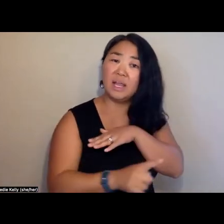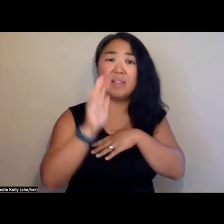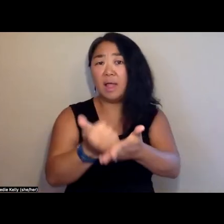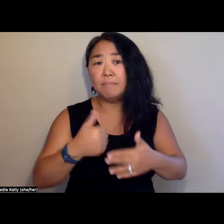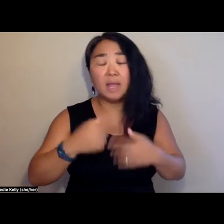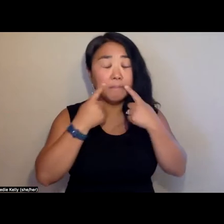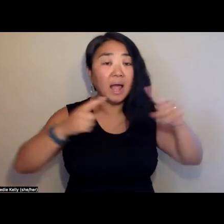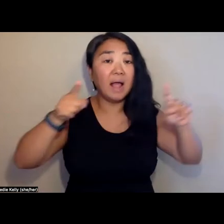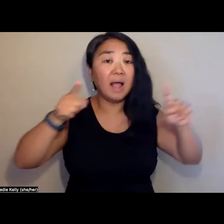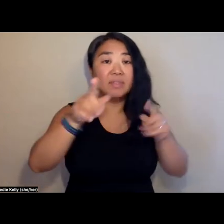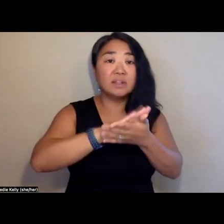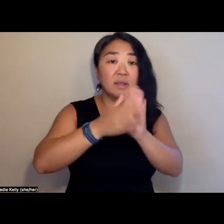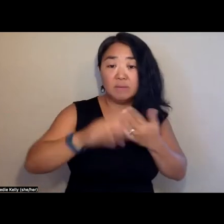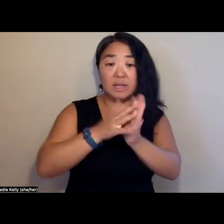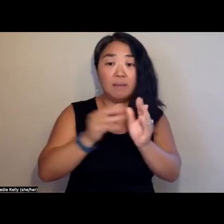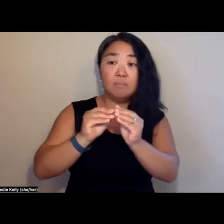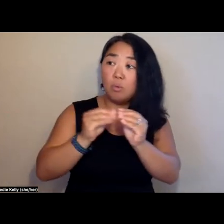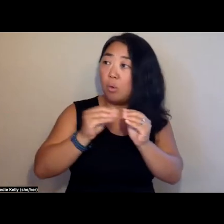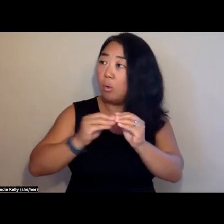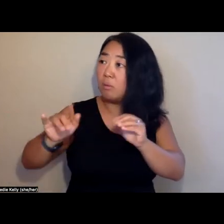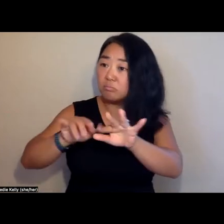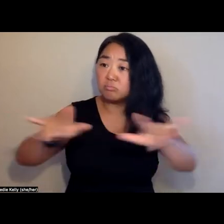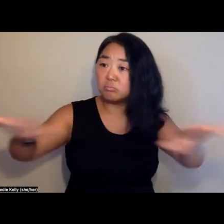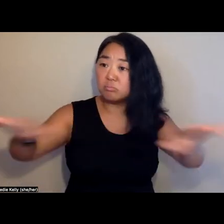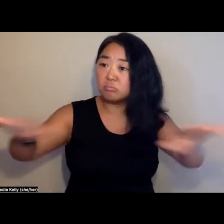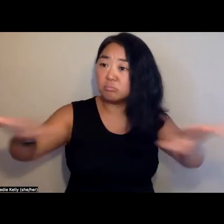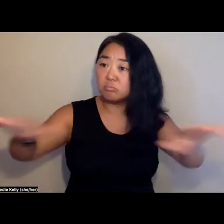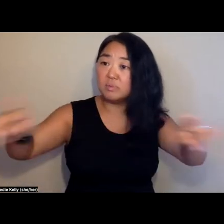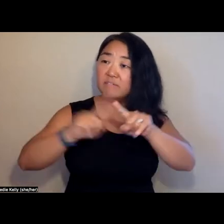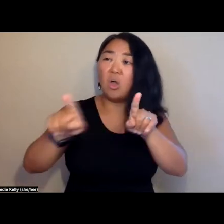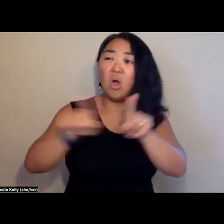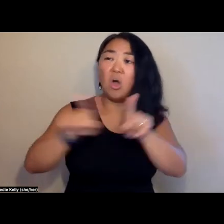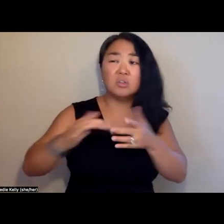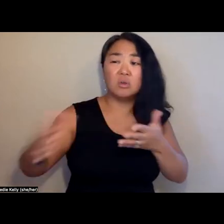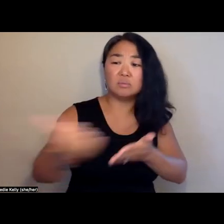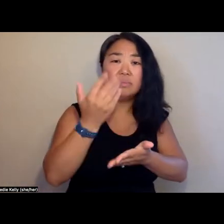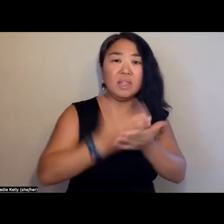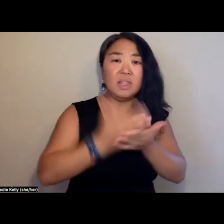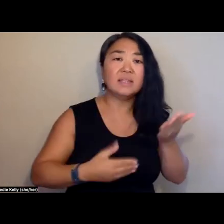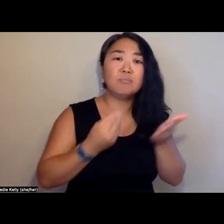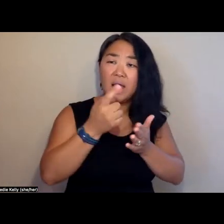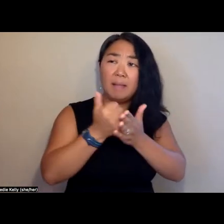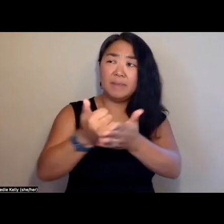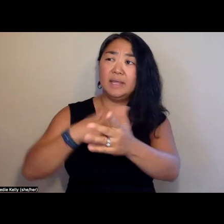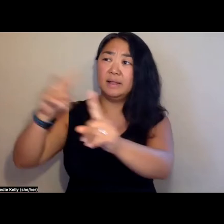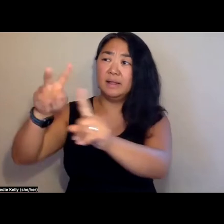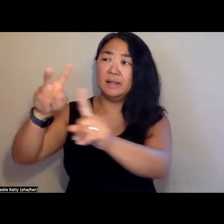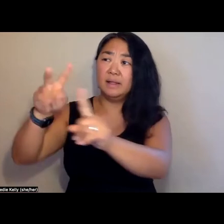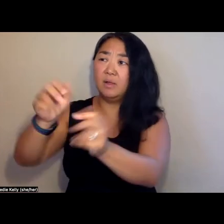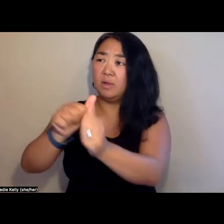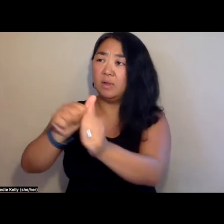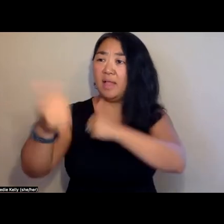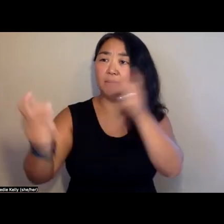also bring in some revenue that would then help facilitate this for other folks the way I've been doing. So that's a little bit of what's on my